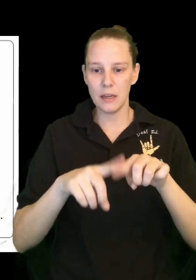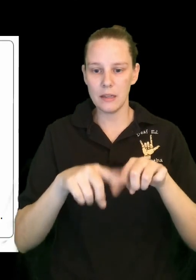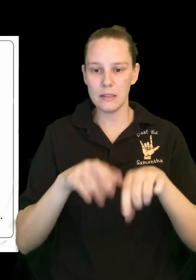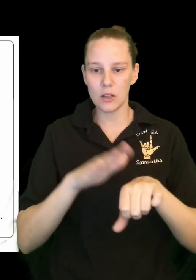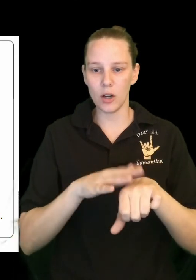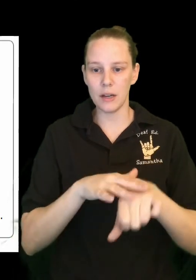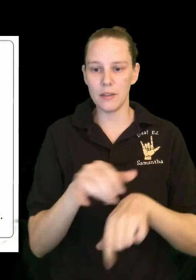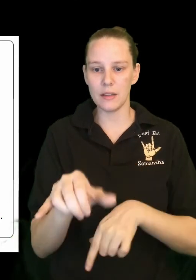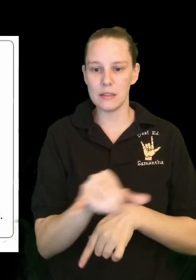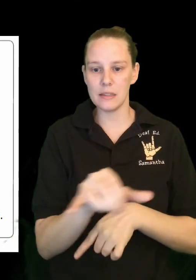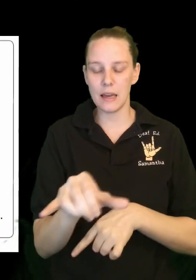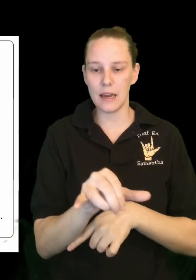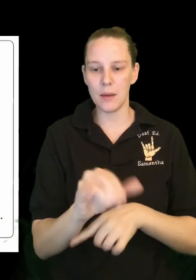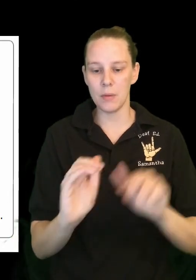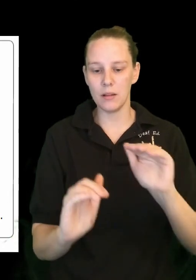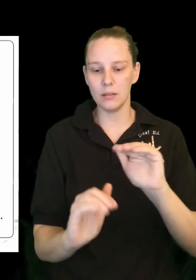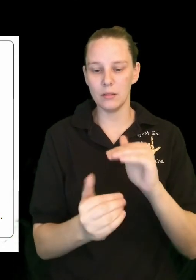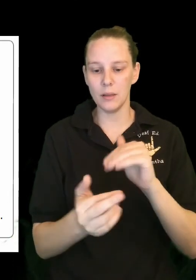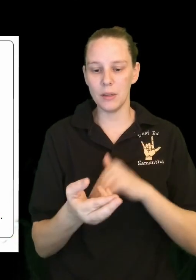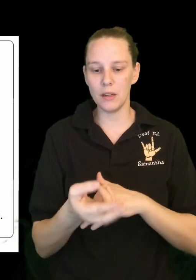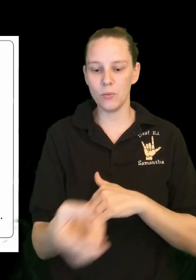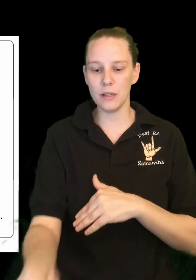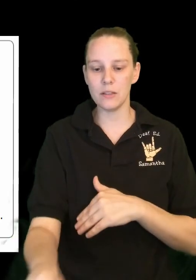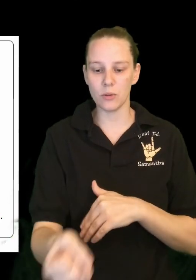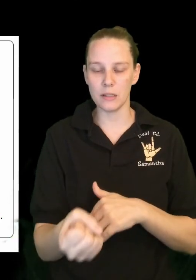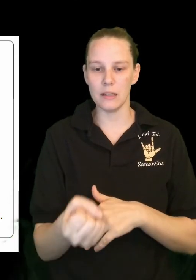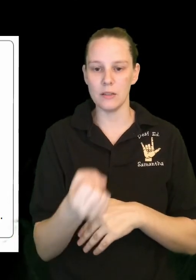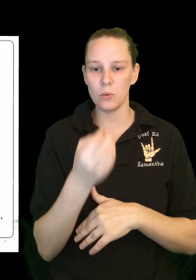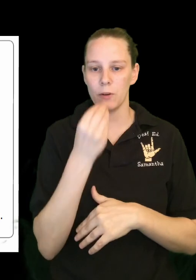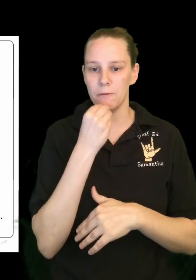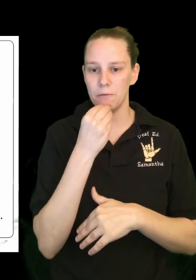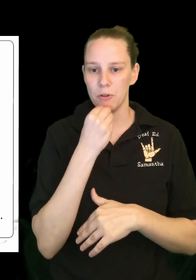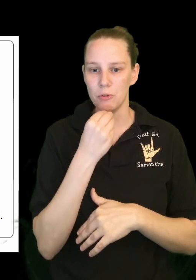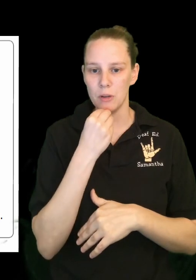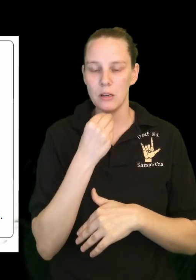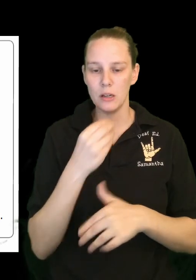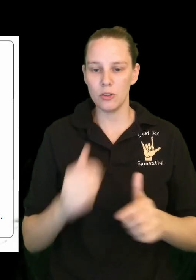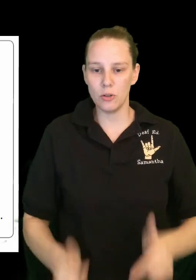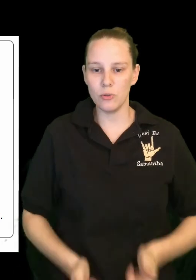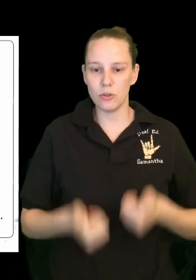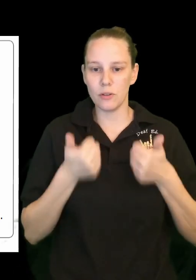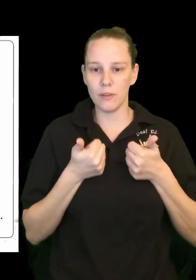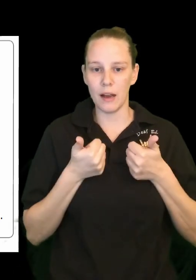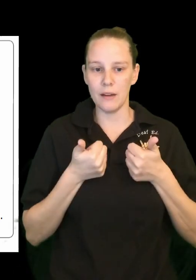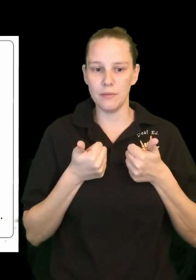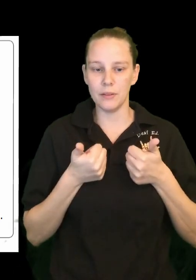depends on the same limited resources or food to survive.